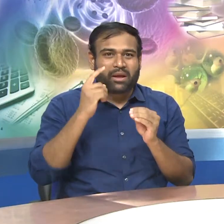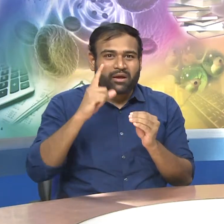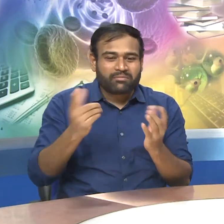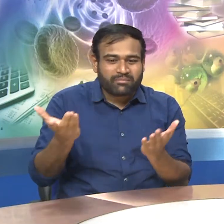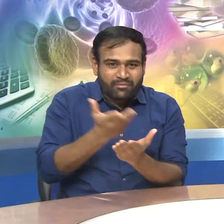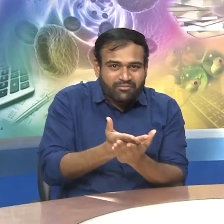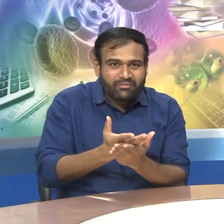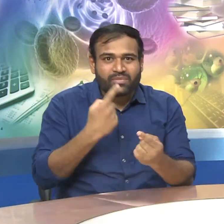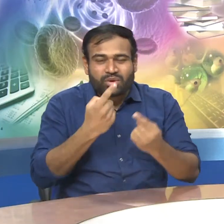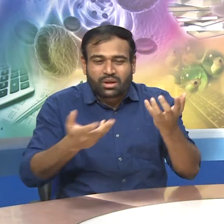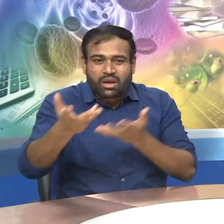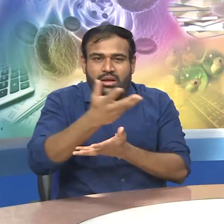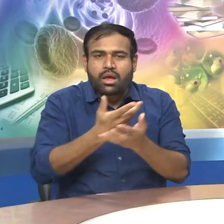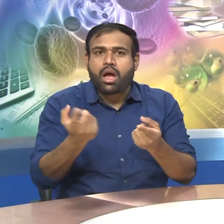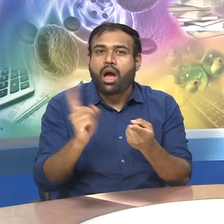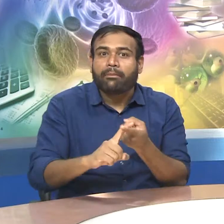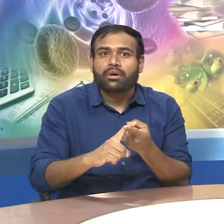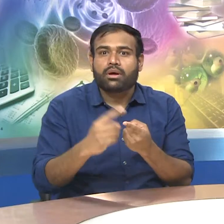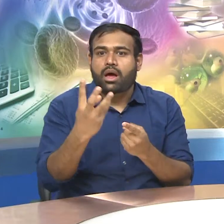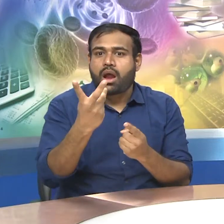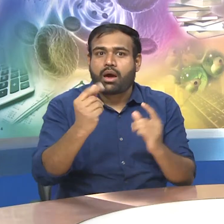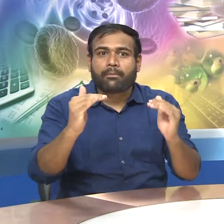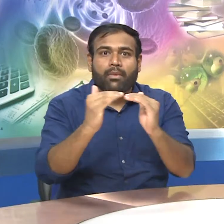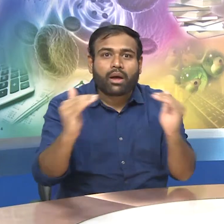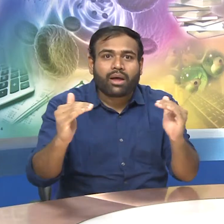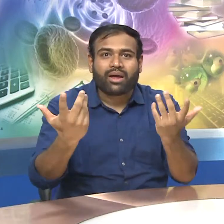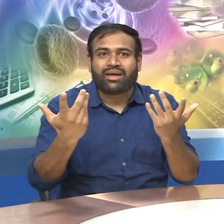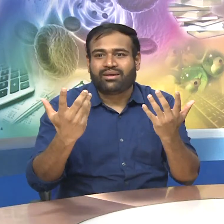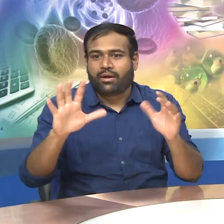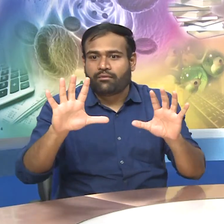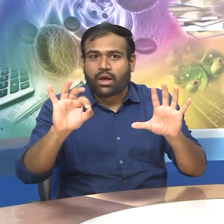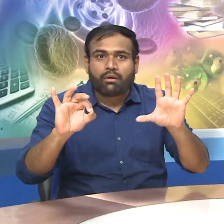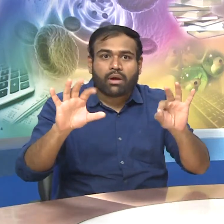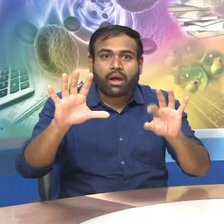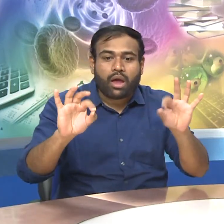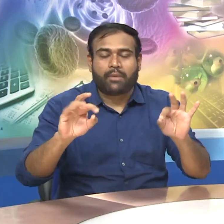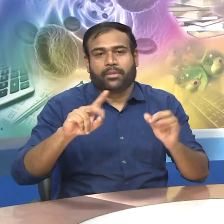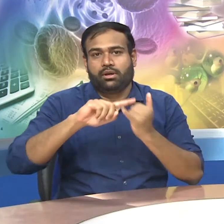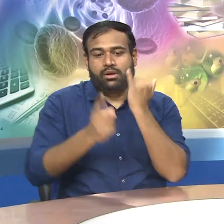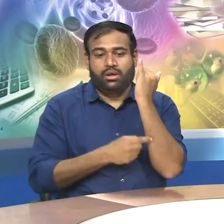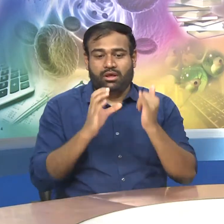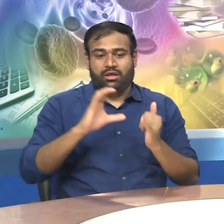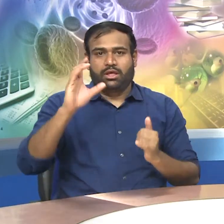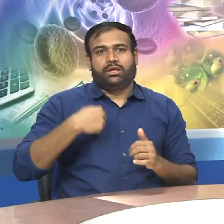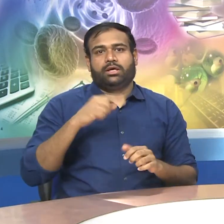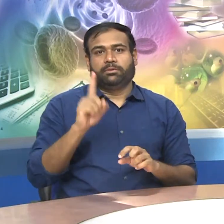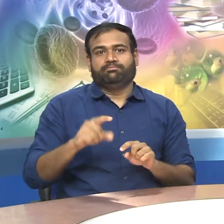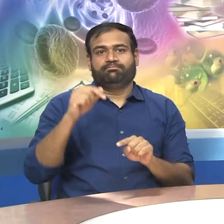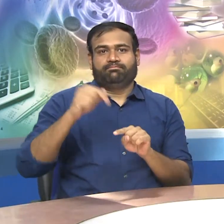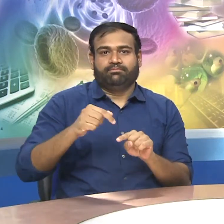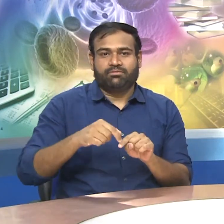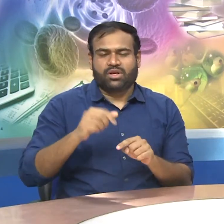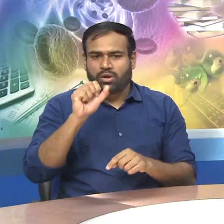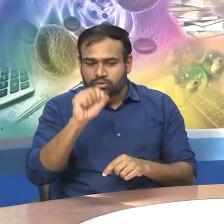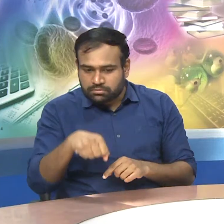In addition to his votes as a member, he can exercise